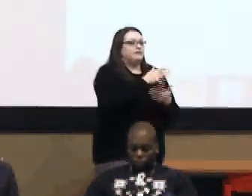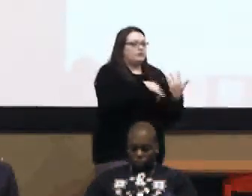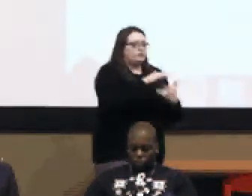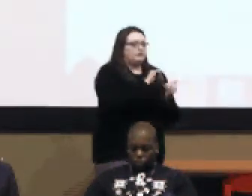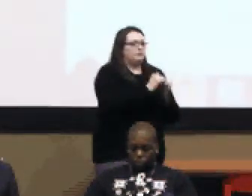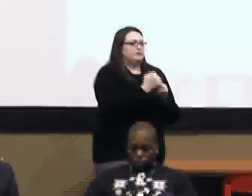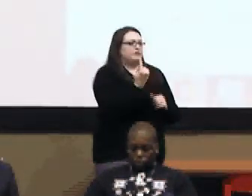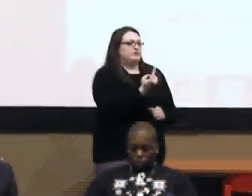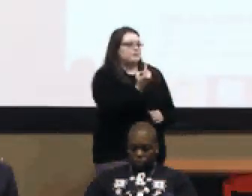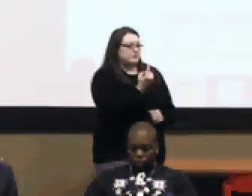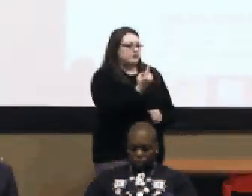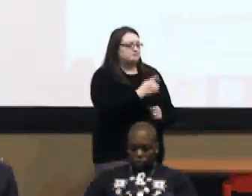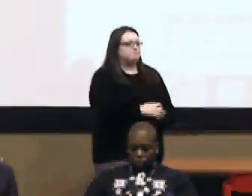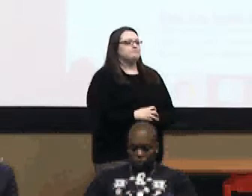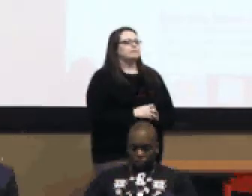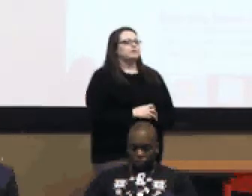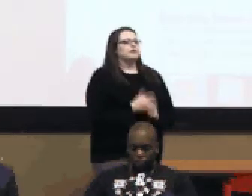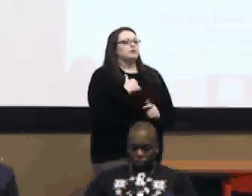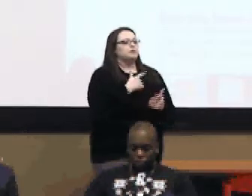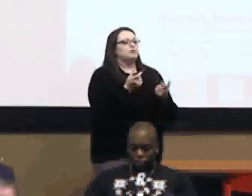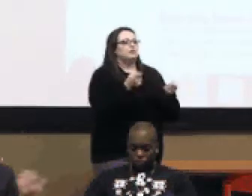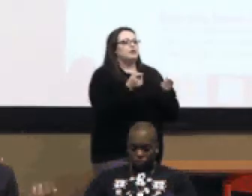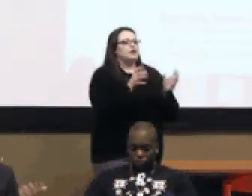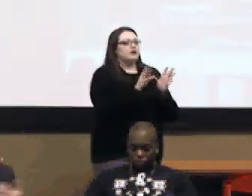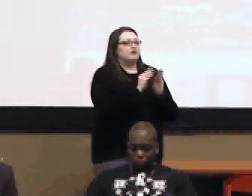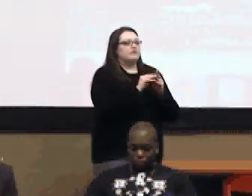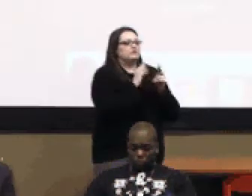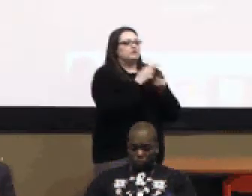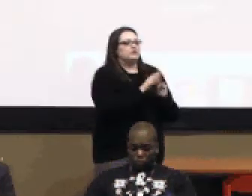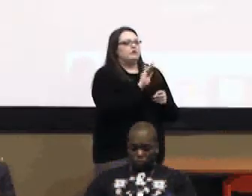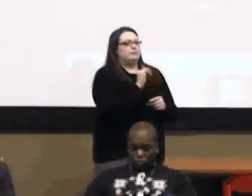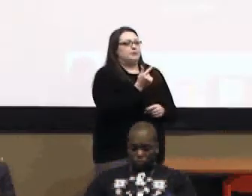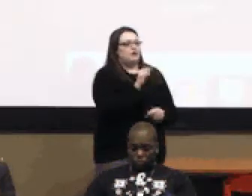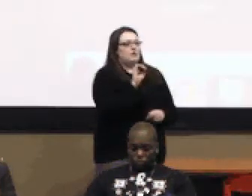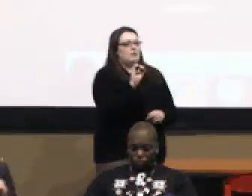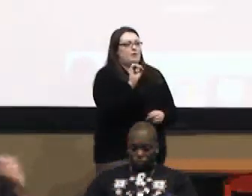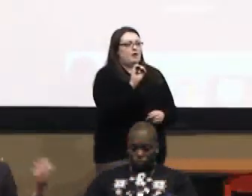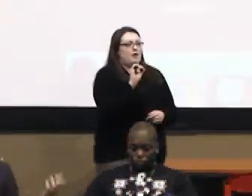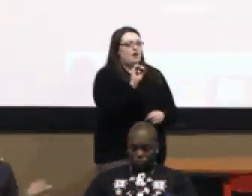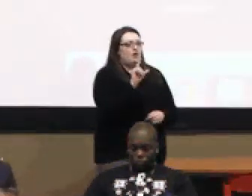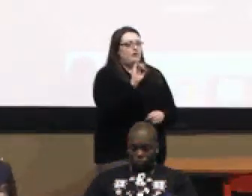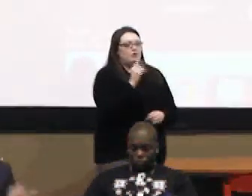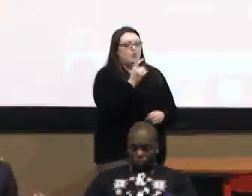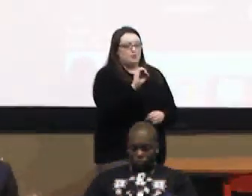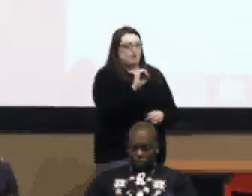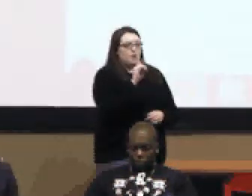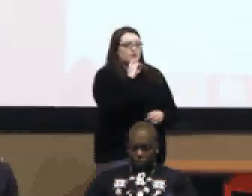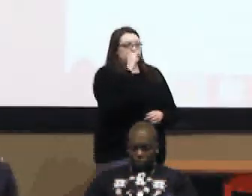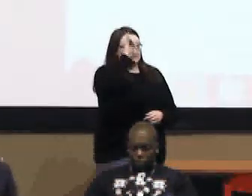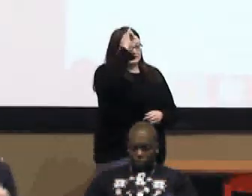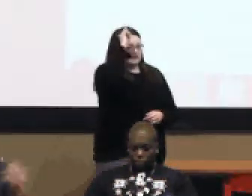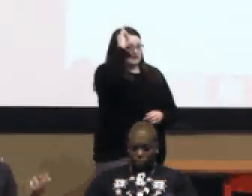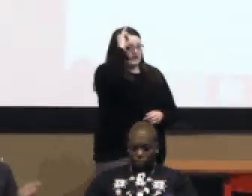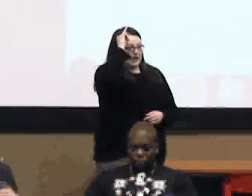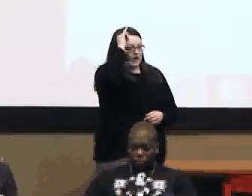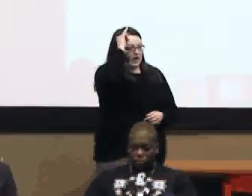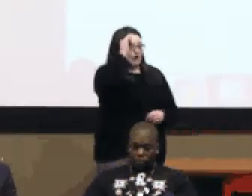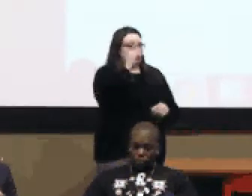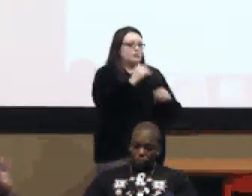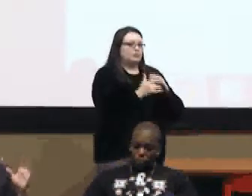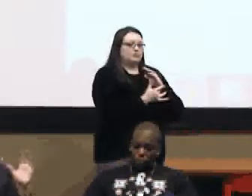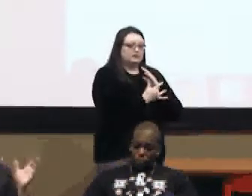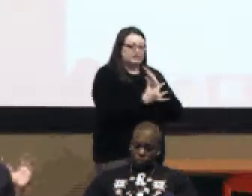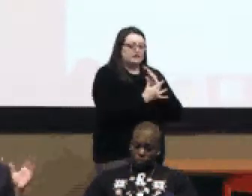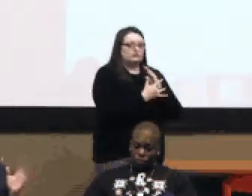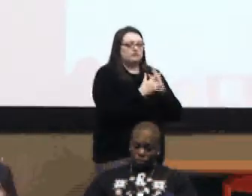with something, right? Like we run a conference called Big Omaha, and the logo is a cow. It's a technology and